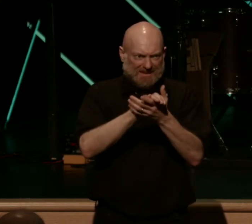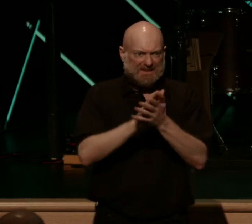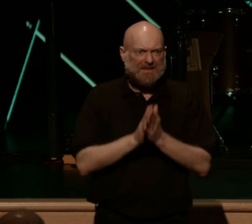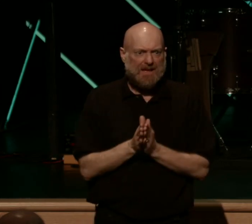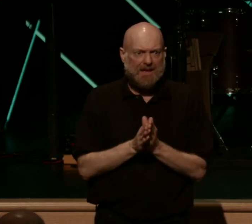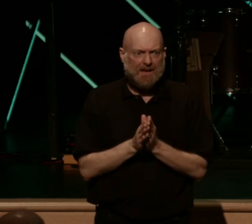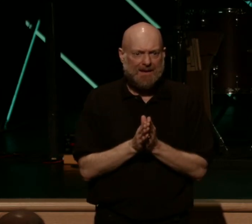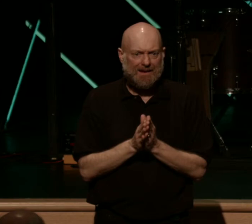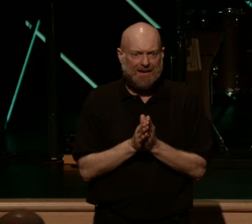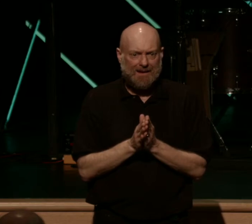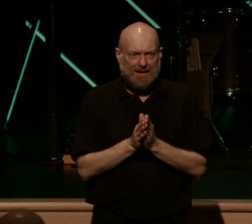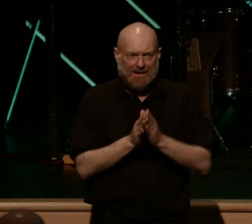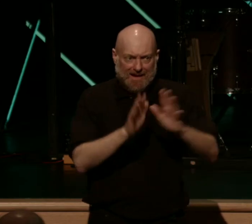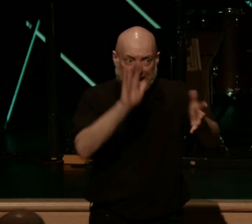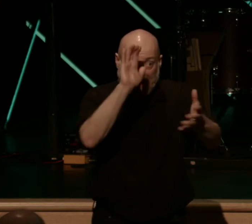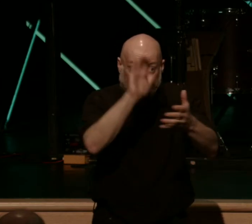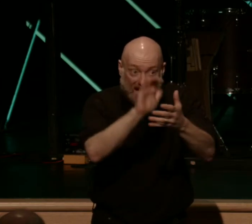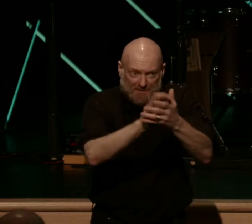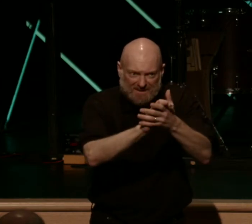with me,